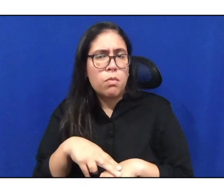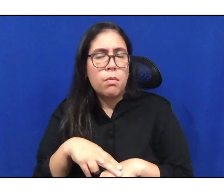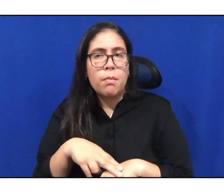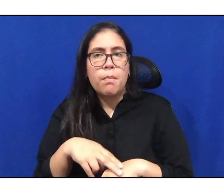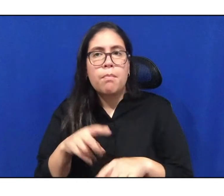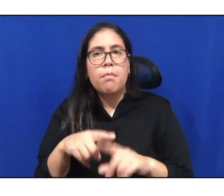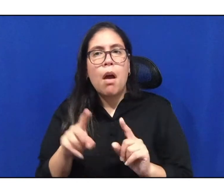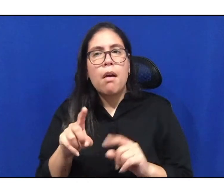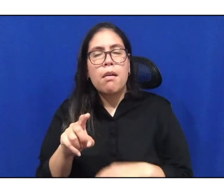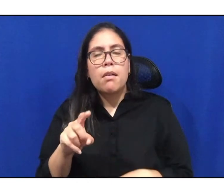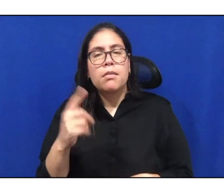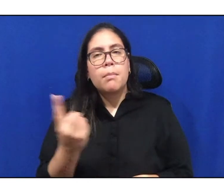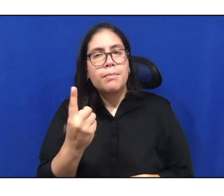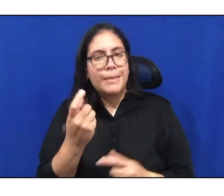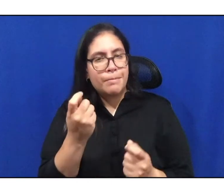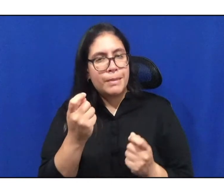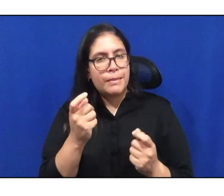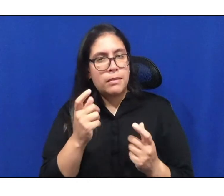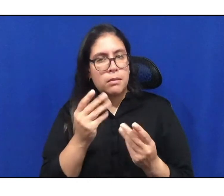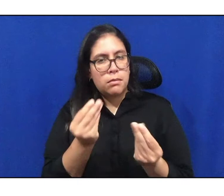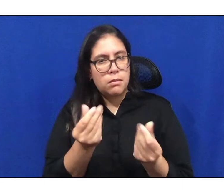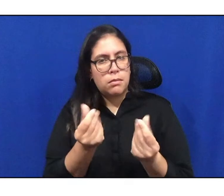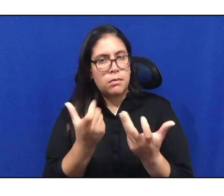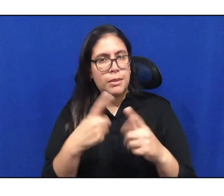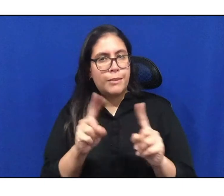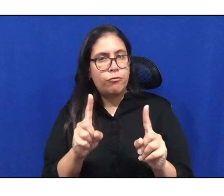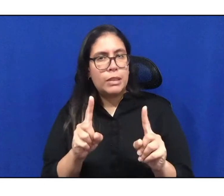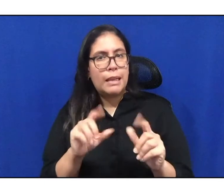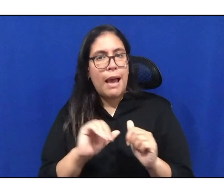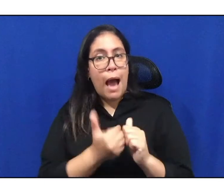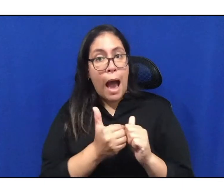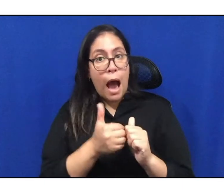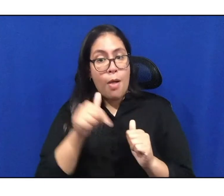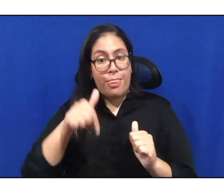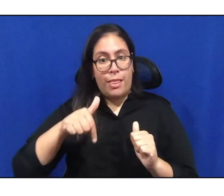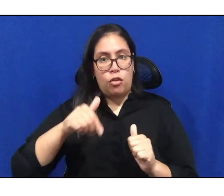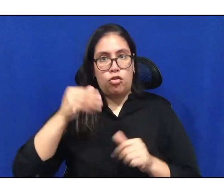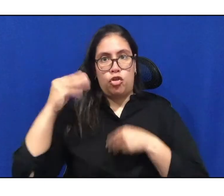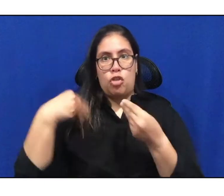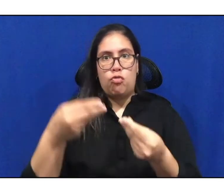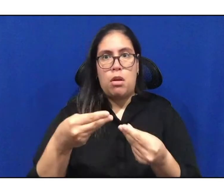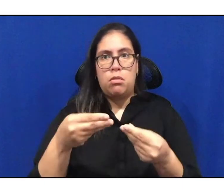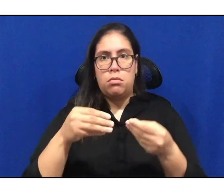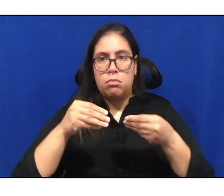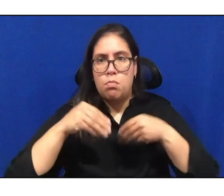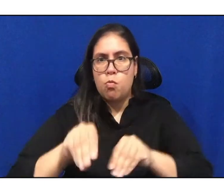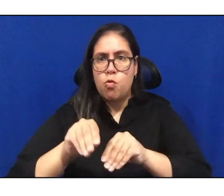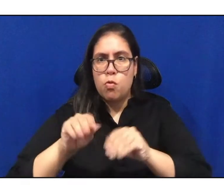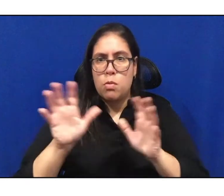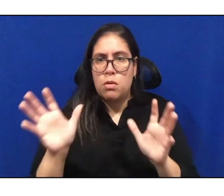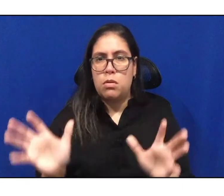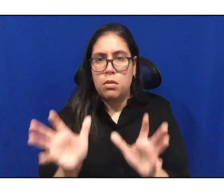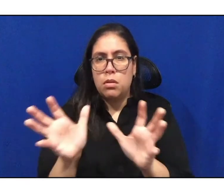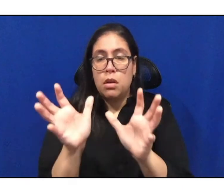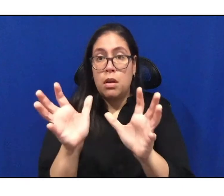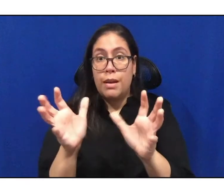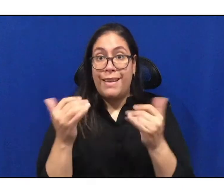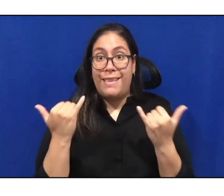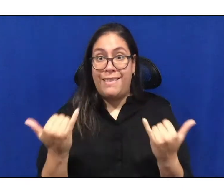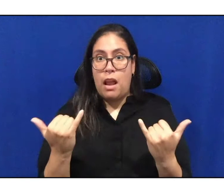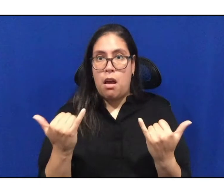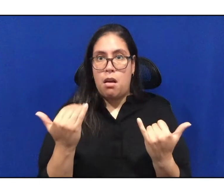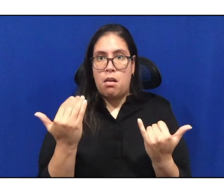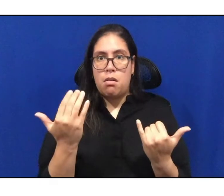in terms of this generation and how they mobilize, and what it meant for the generation now that's out front to have come